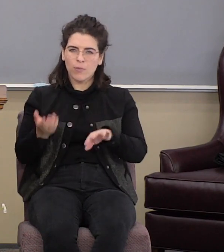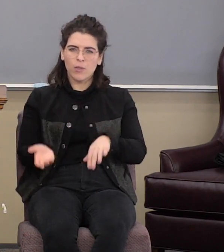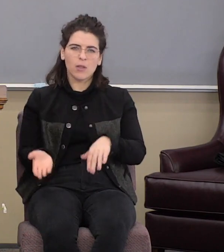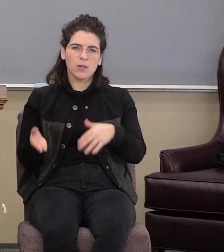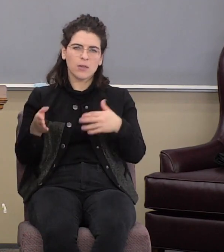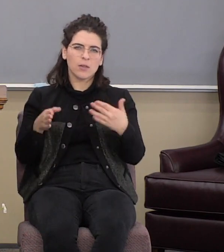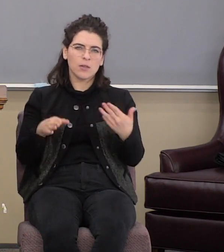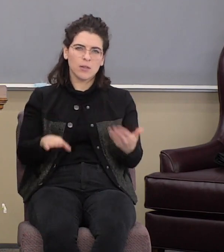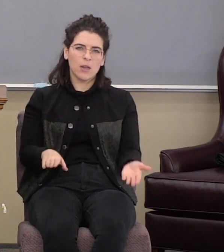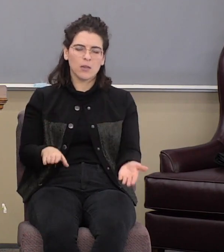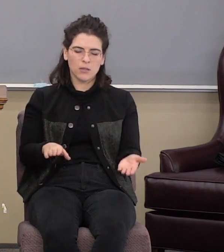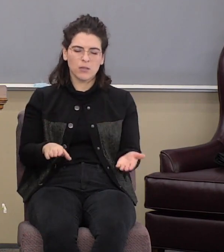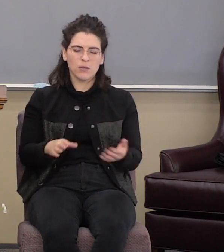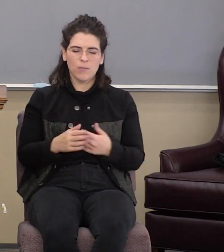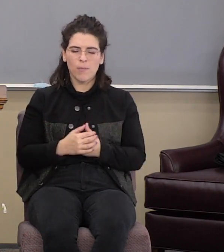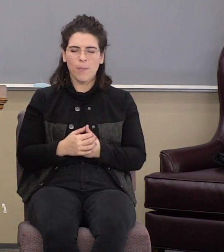dead.